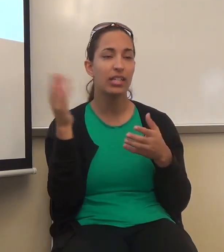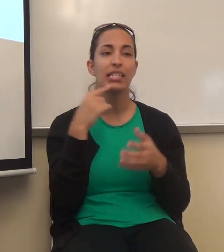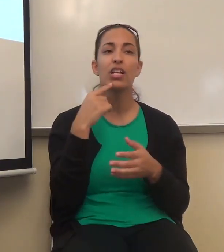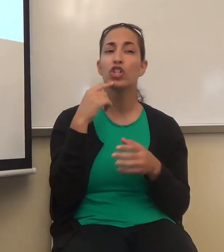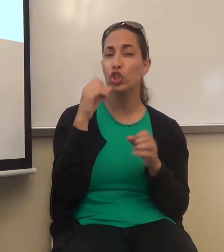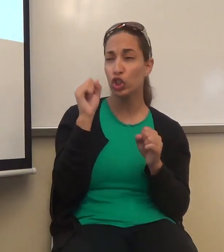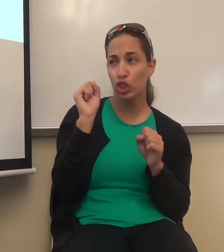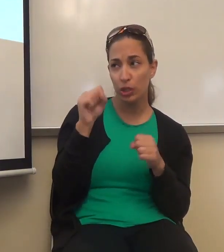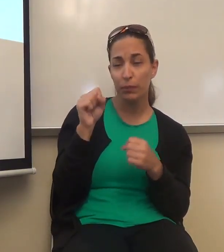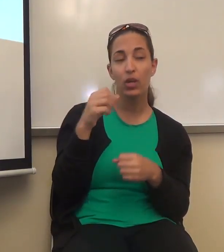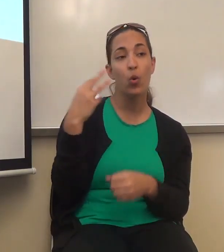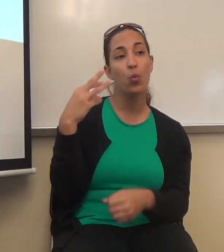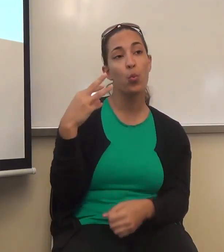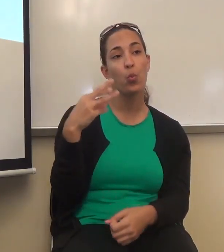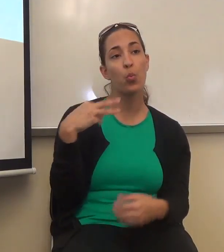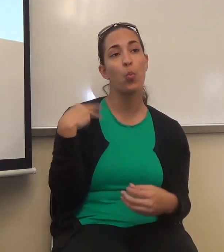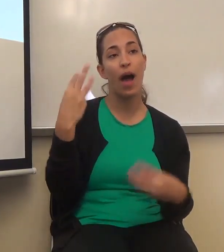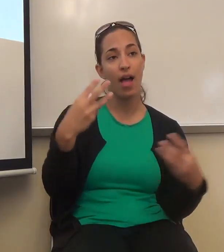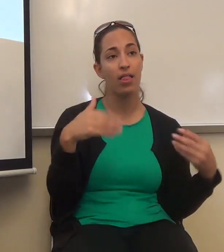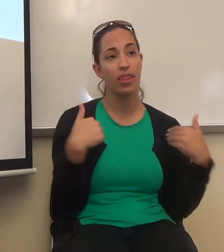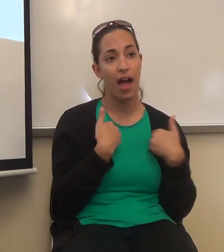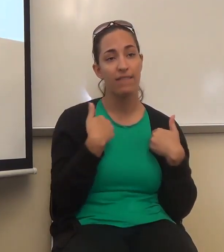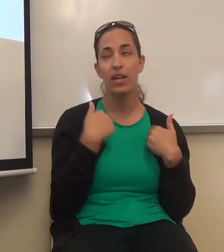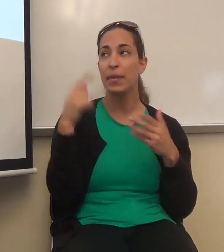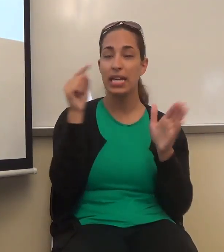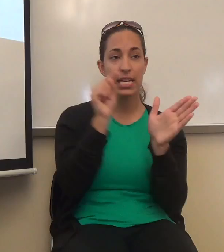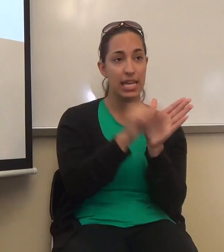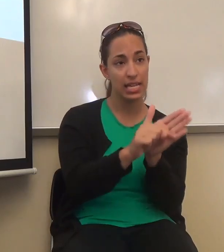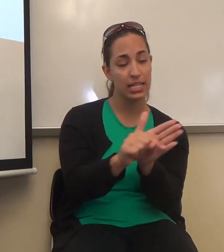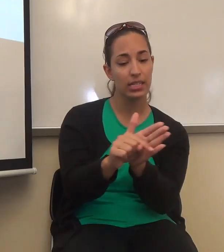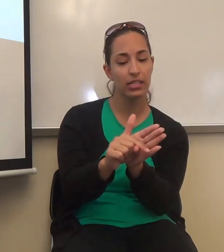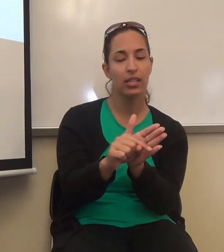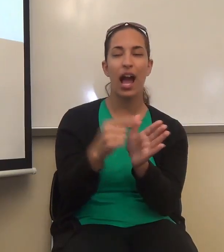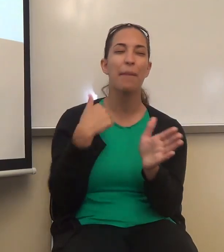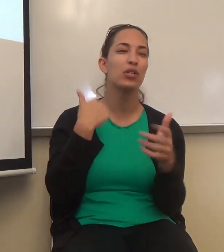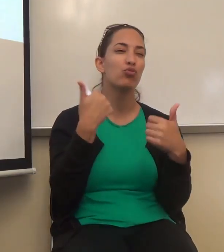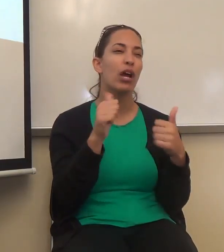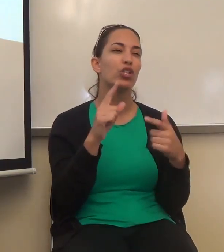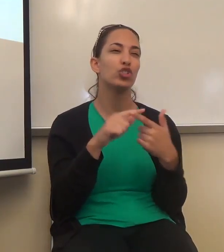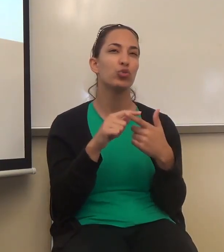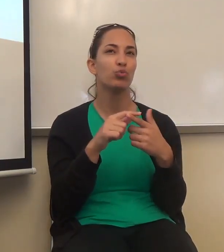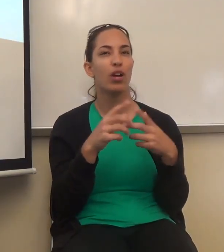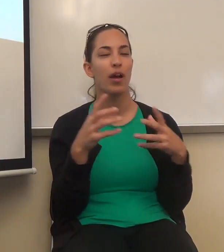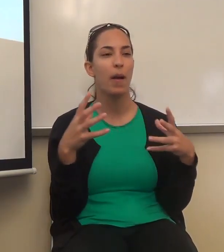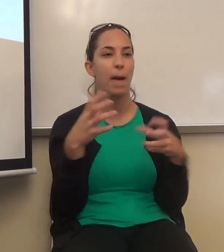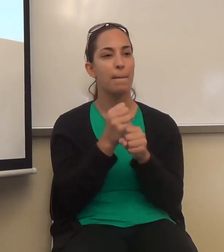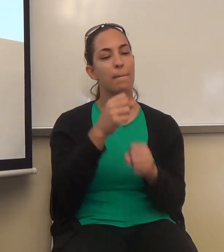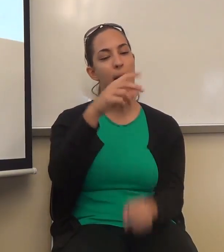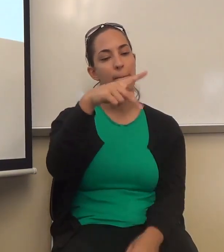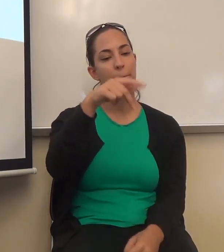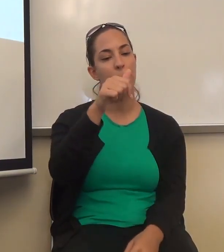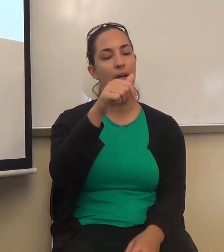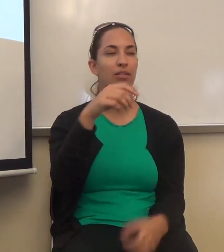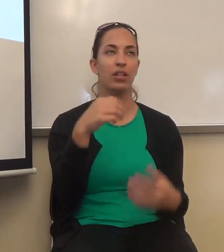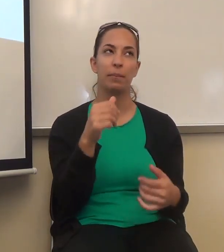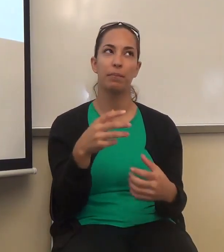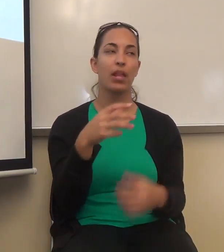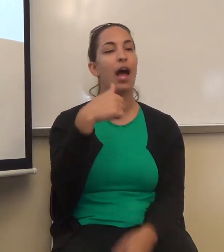killed. What I'm trying to do here is I'm trying to paraphrase wildlife destruction. What's another way to say